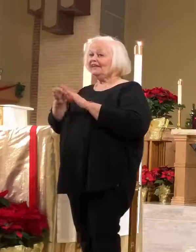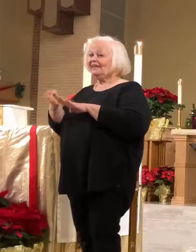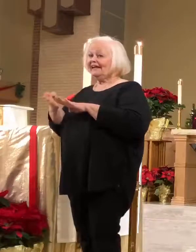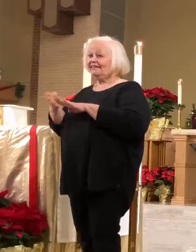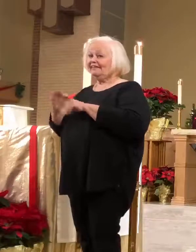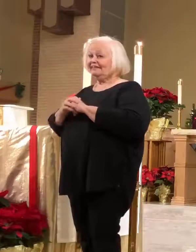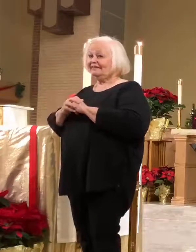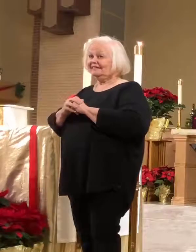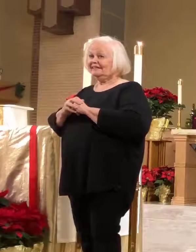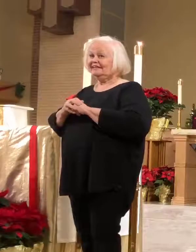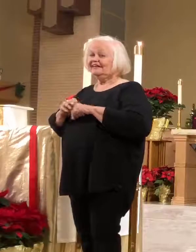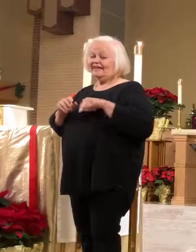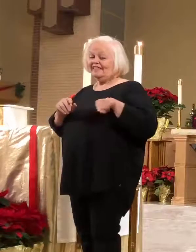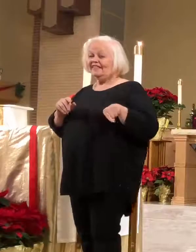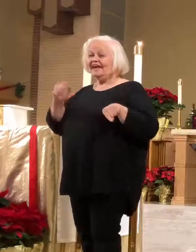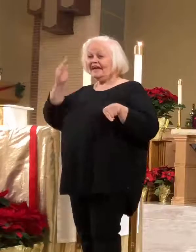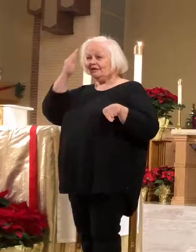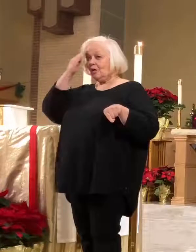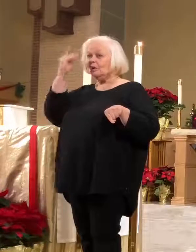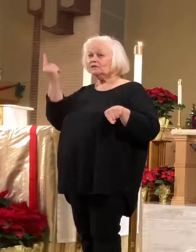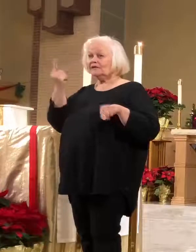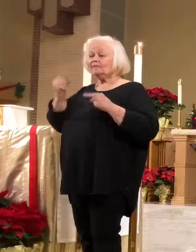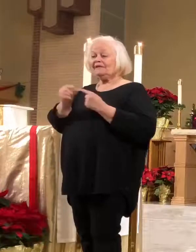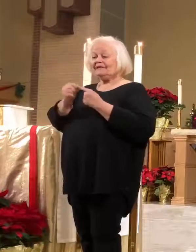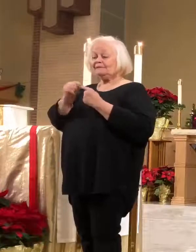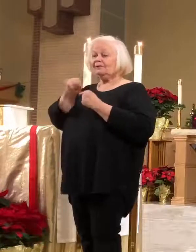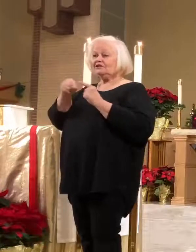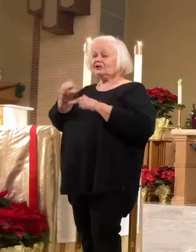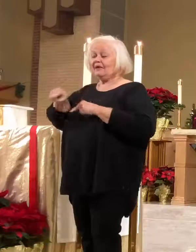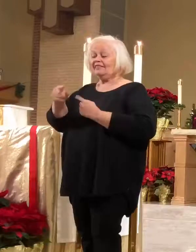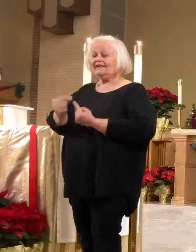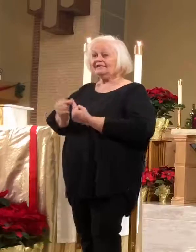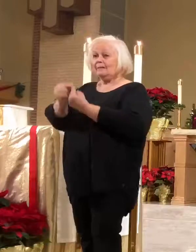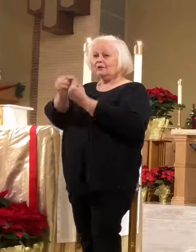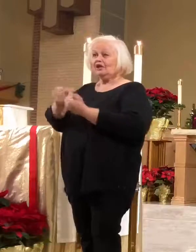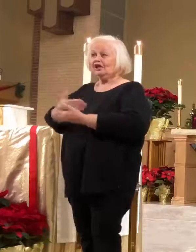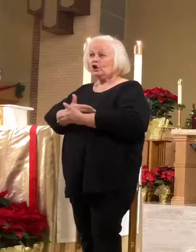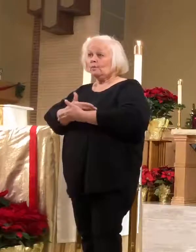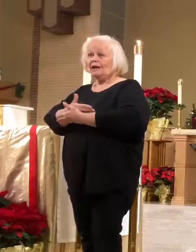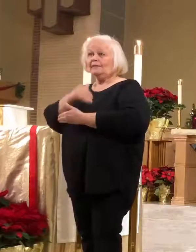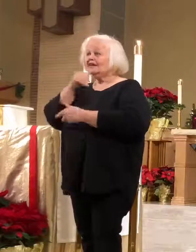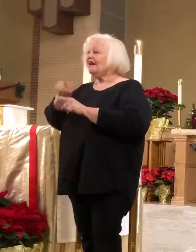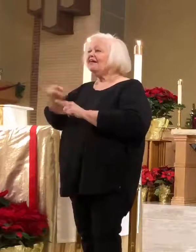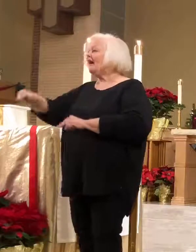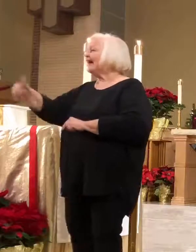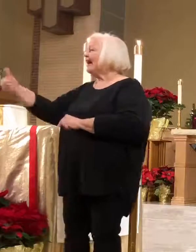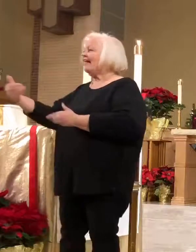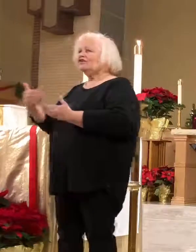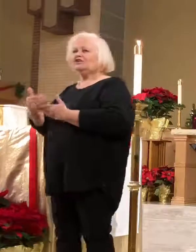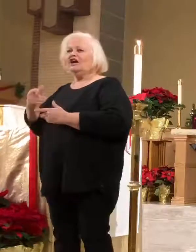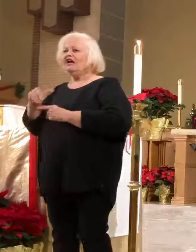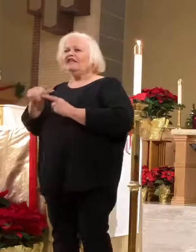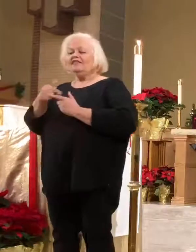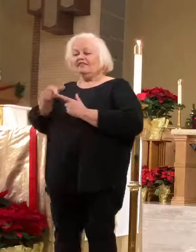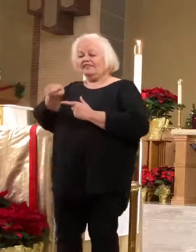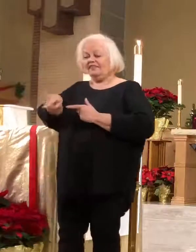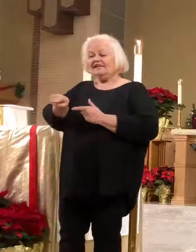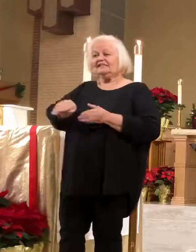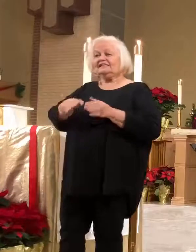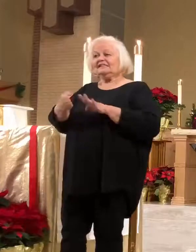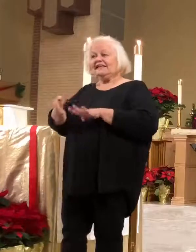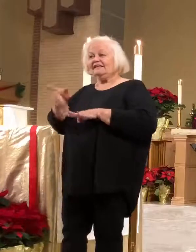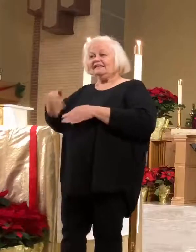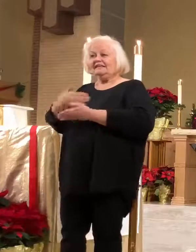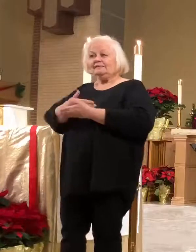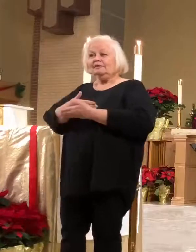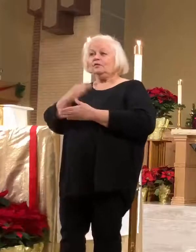The fact that they know something is special about this particular baby, unlike any other child, and that the death of this child would mark